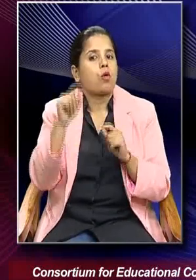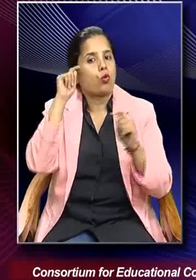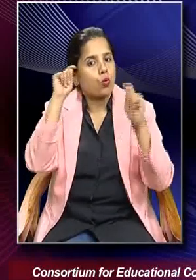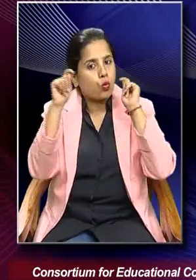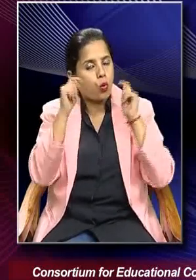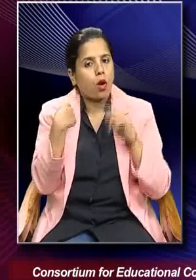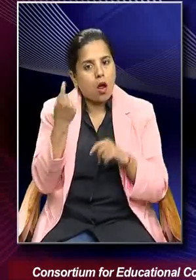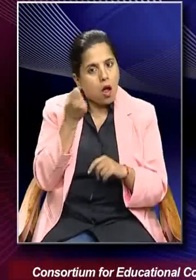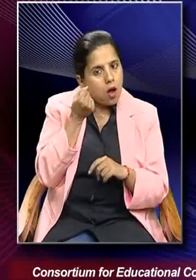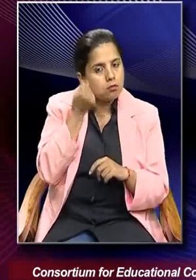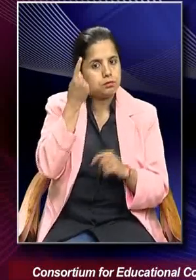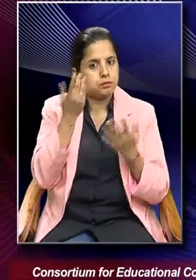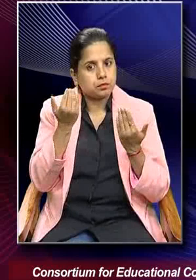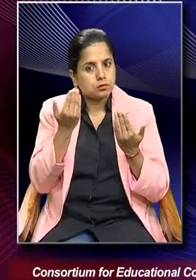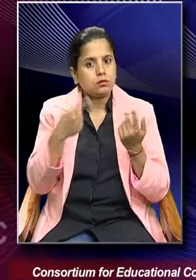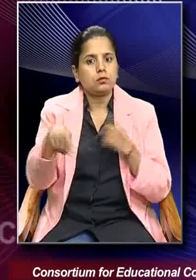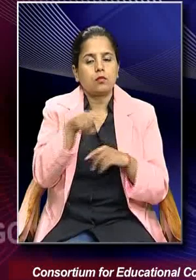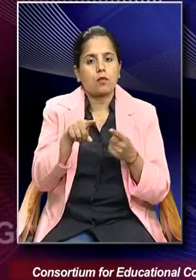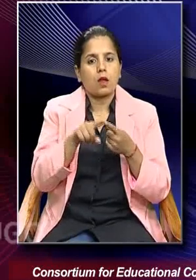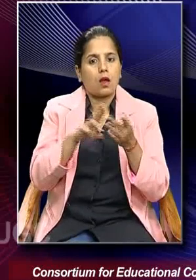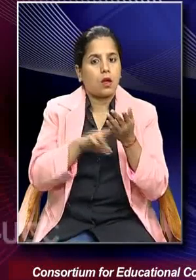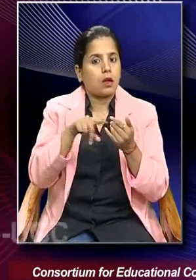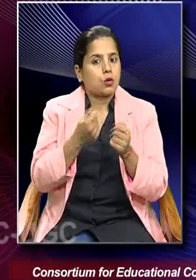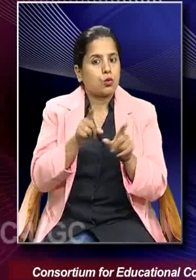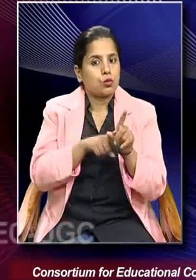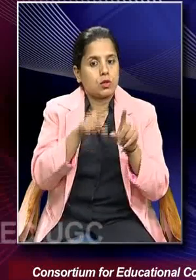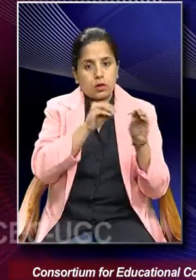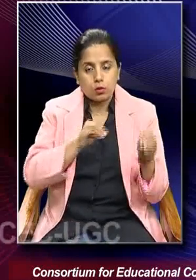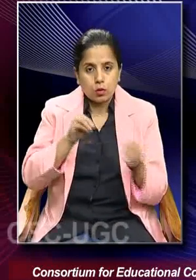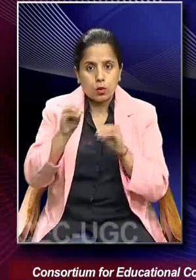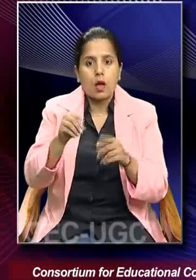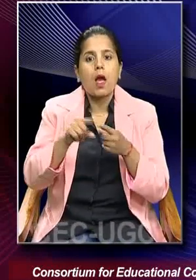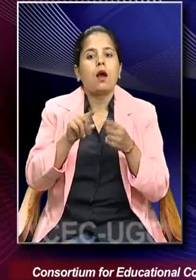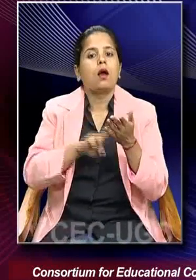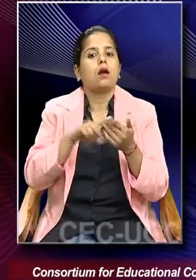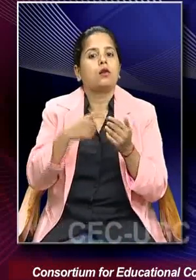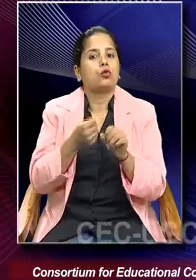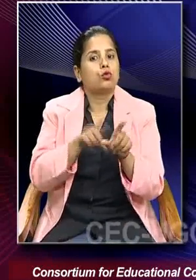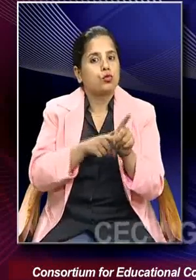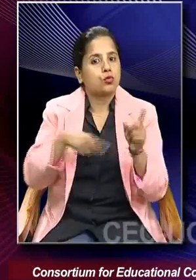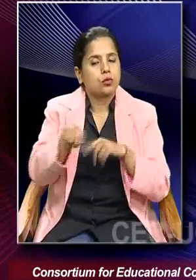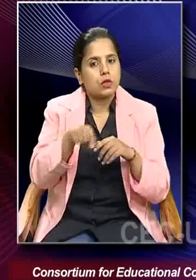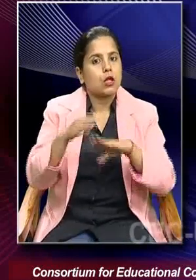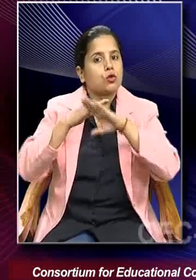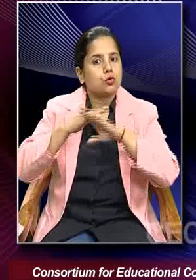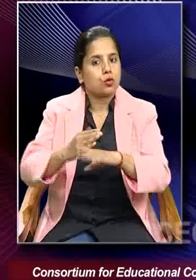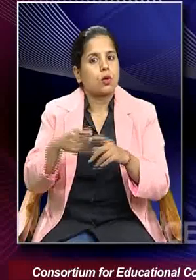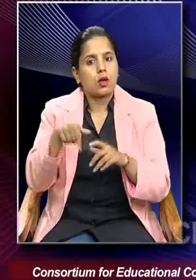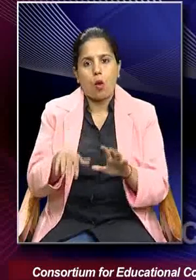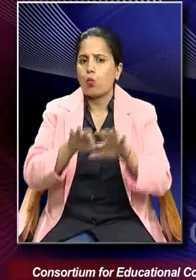to understand the notion of energy transition and energy security, which is the key issue in the current